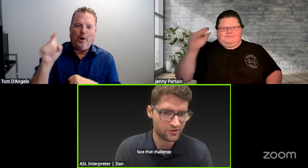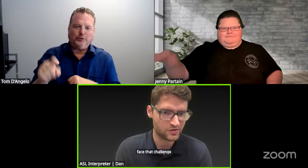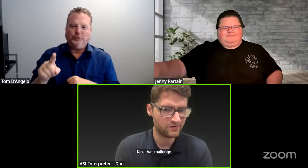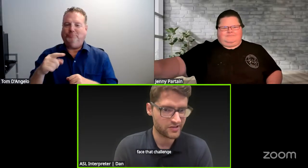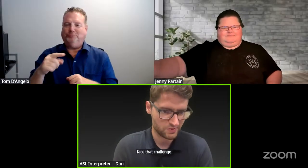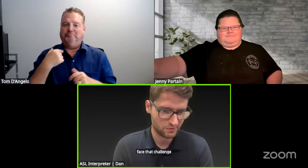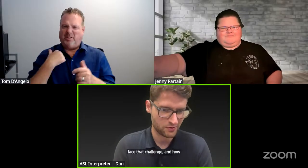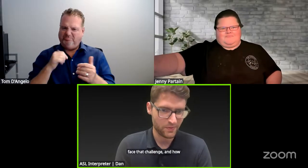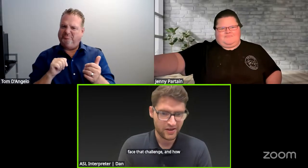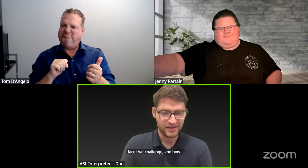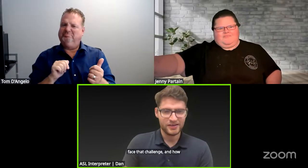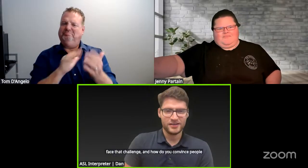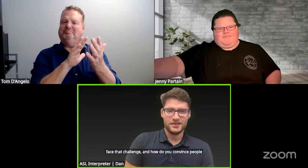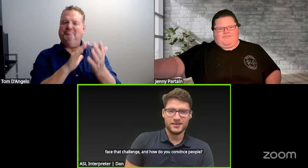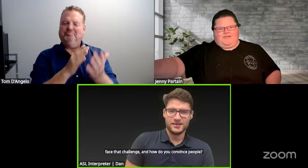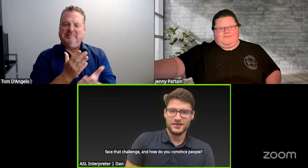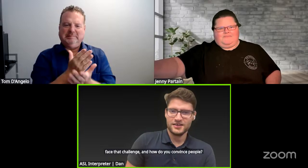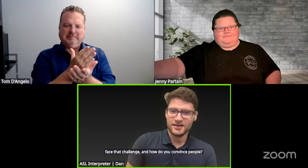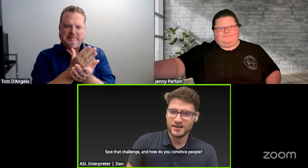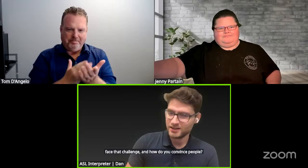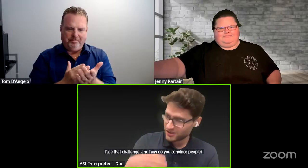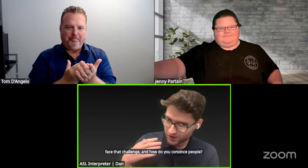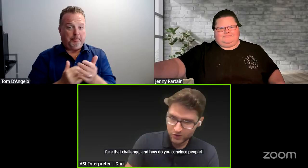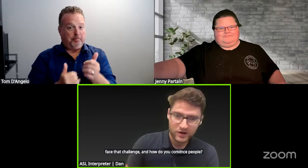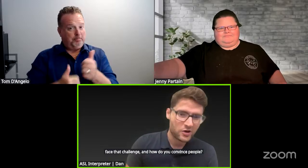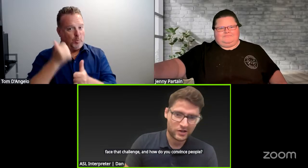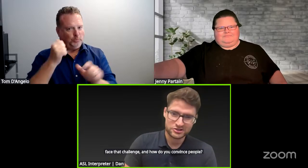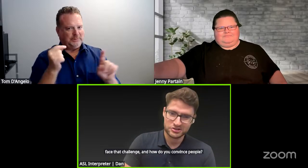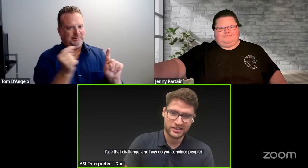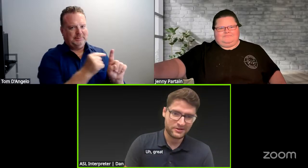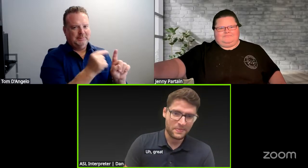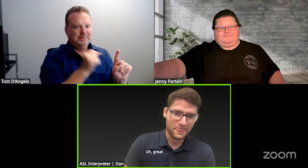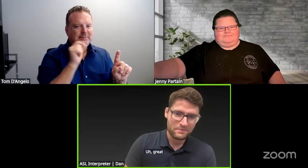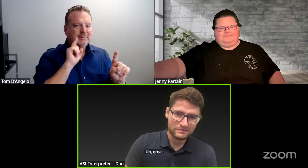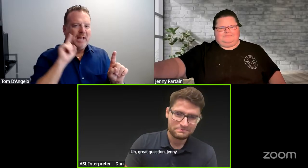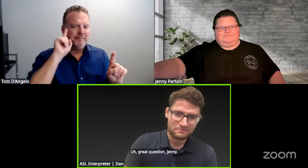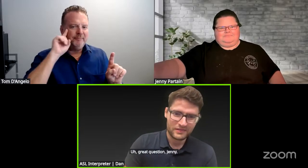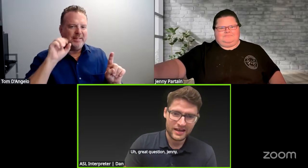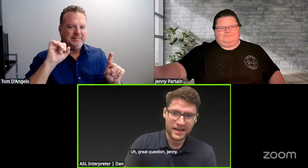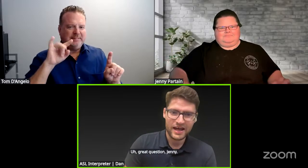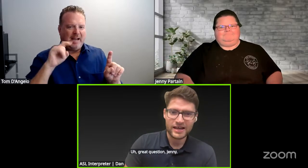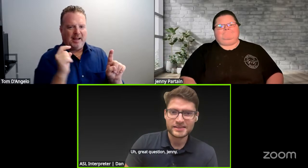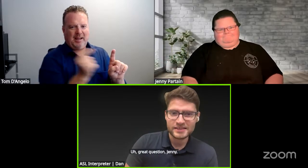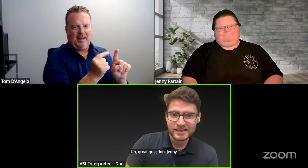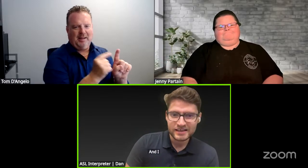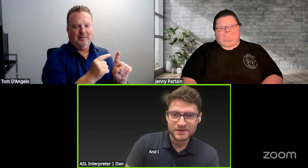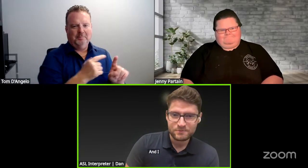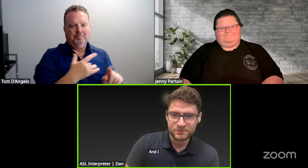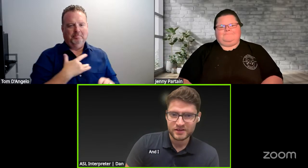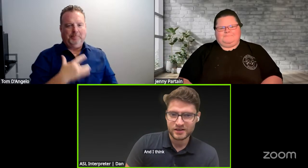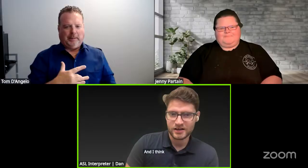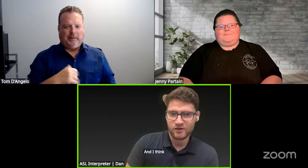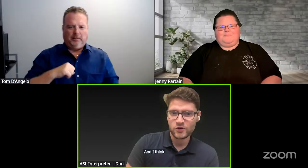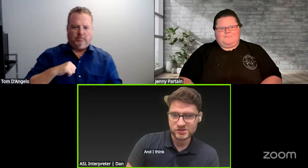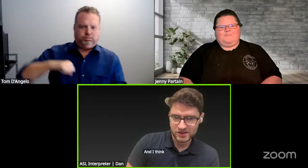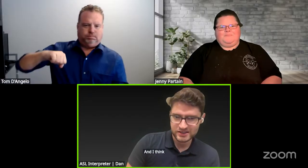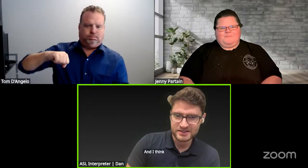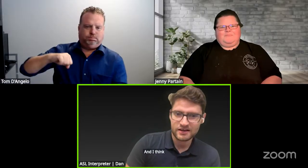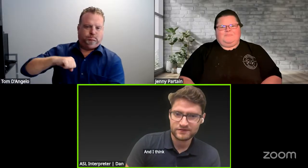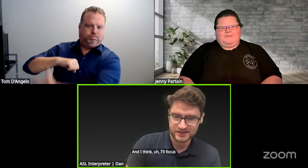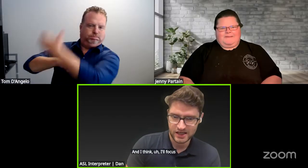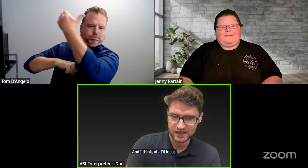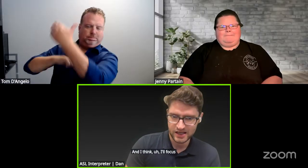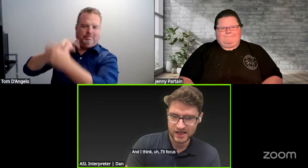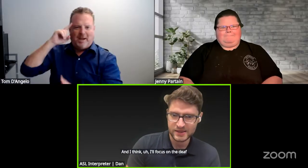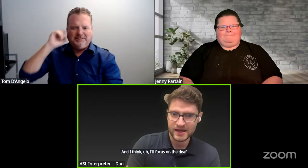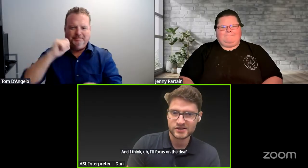and how do you convince people? Uh, Great question, Jenny. And I think I'll focus on the